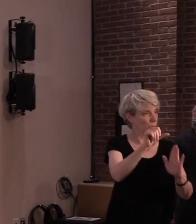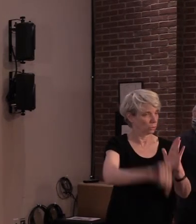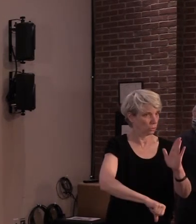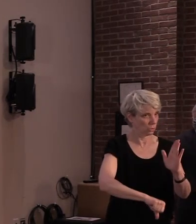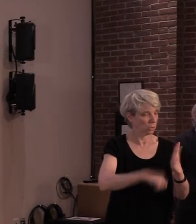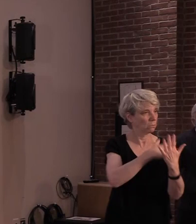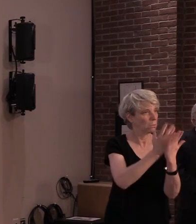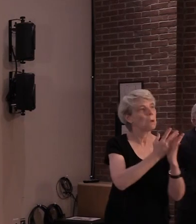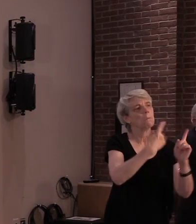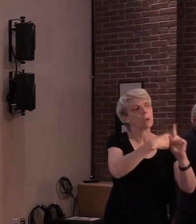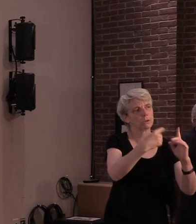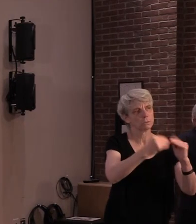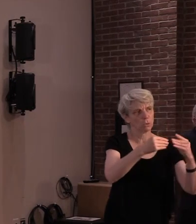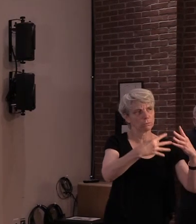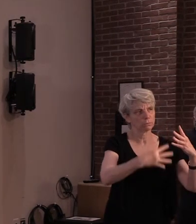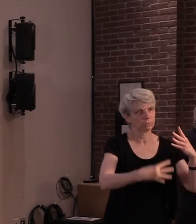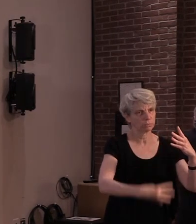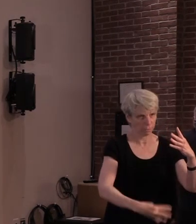among others.